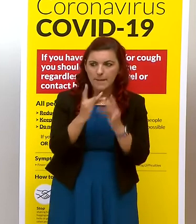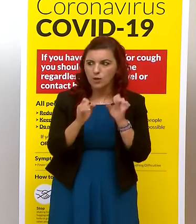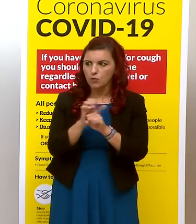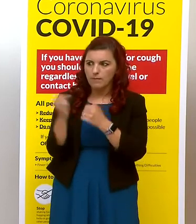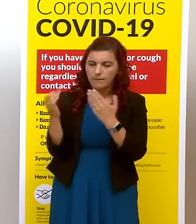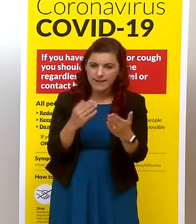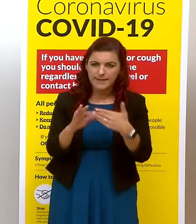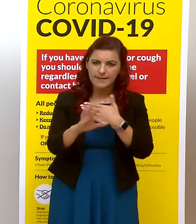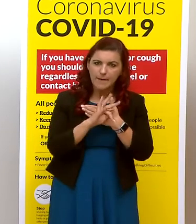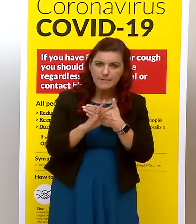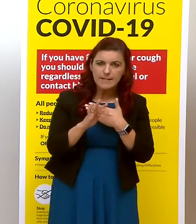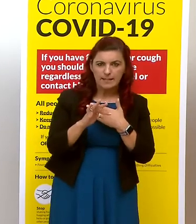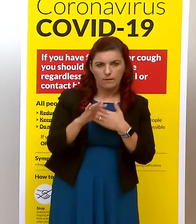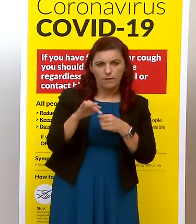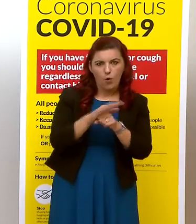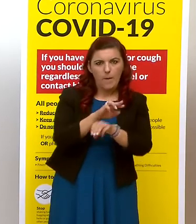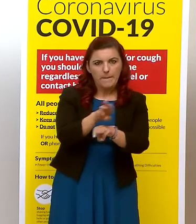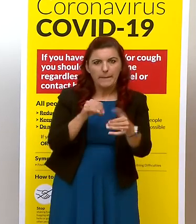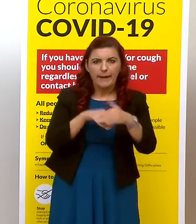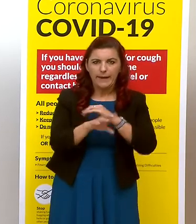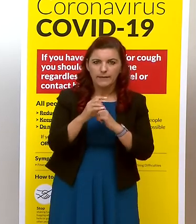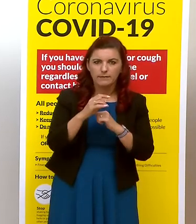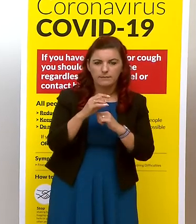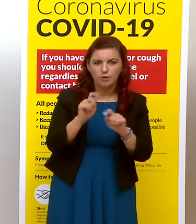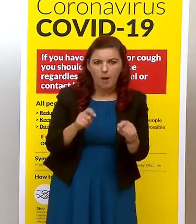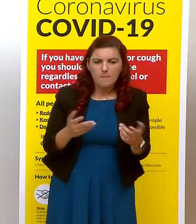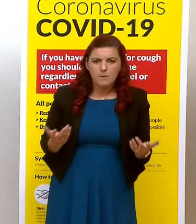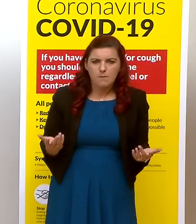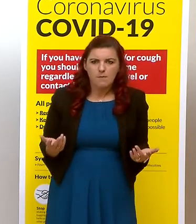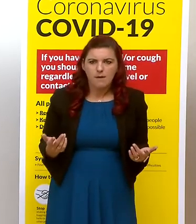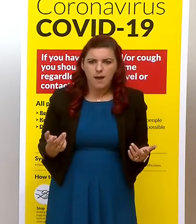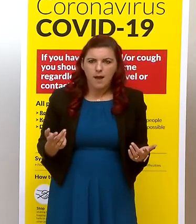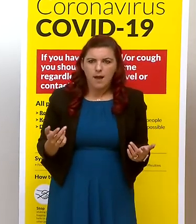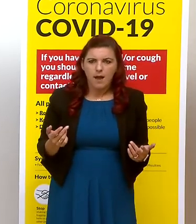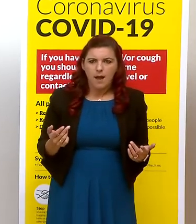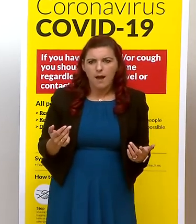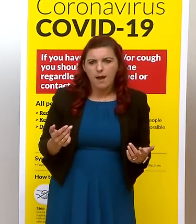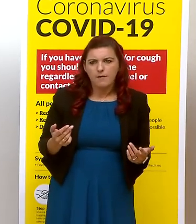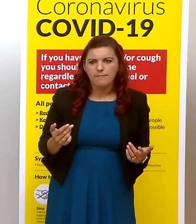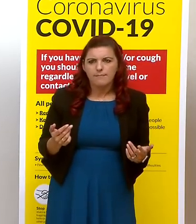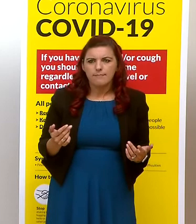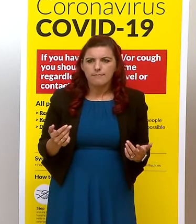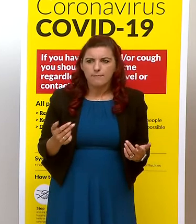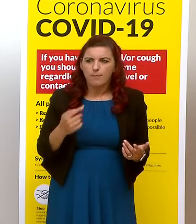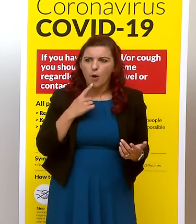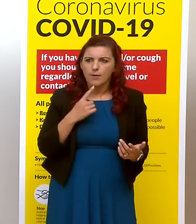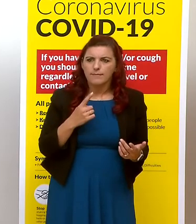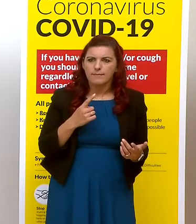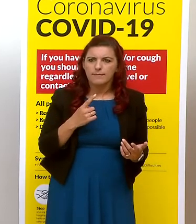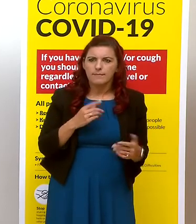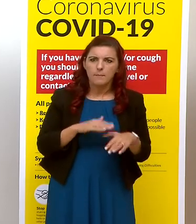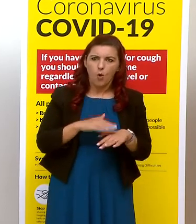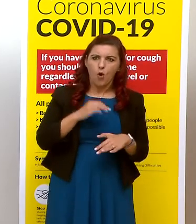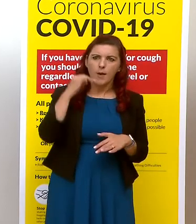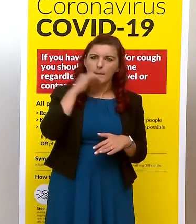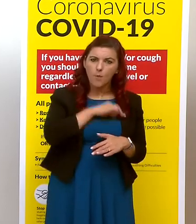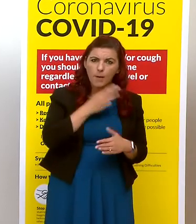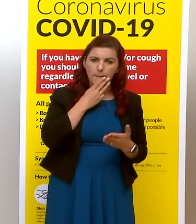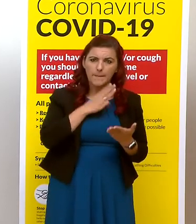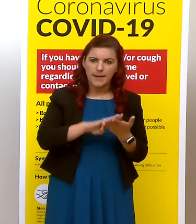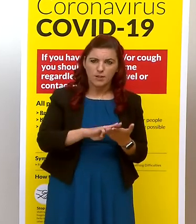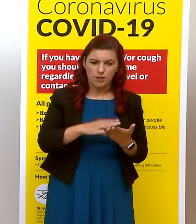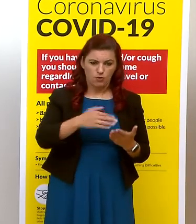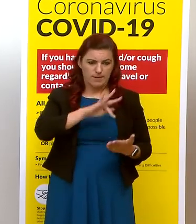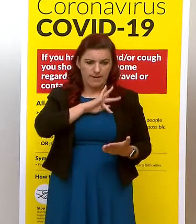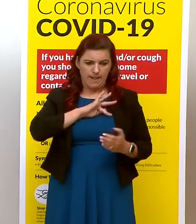order to make sure that they can keep clean hands. But I wouldn't want to take away from equally, if not more important messaging, which is the distancing